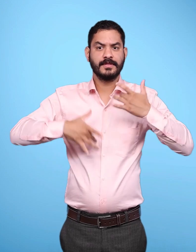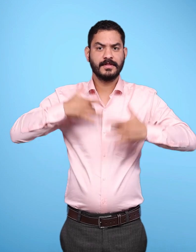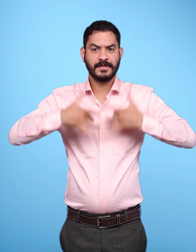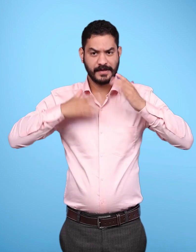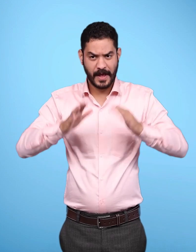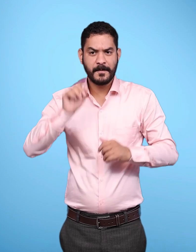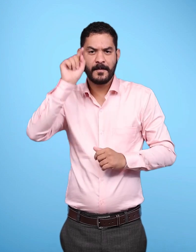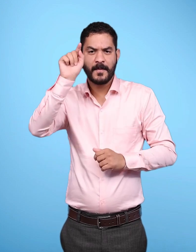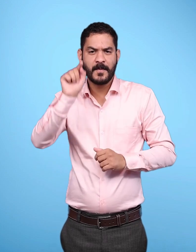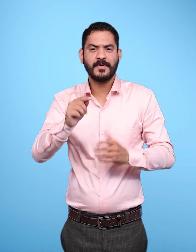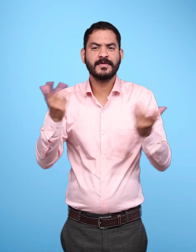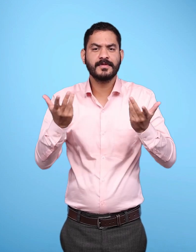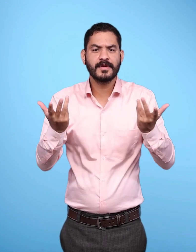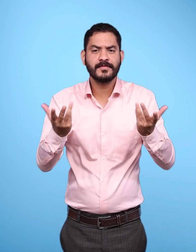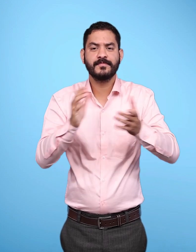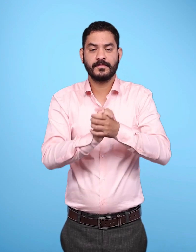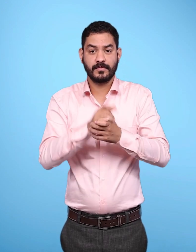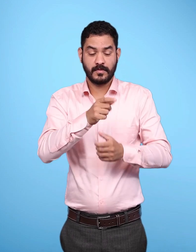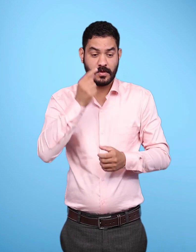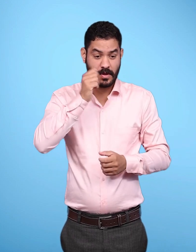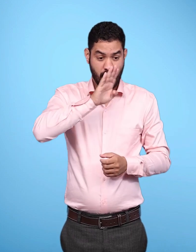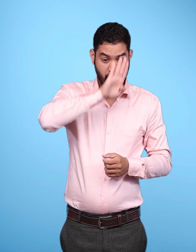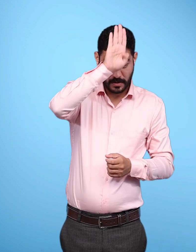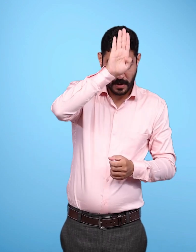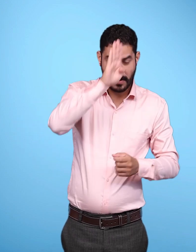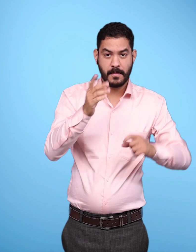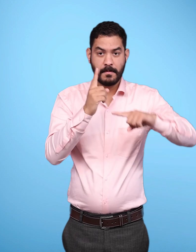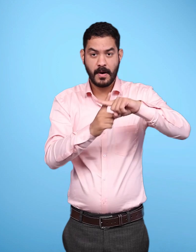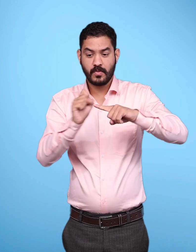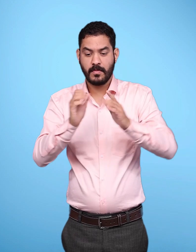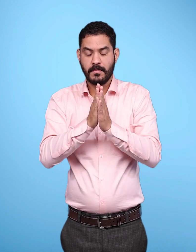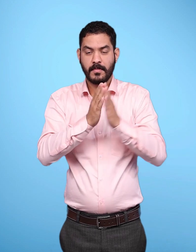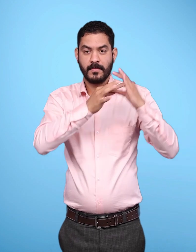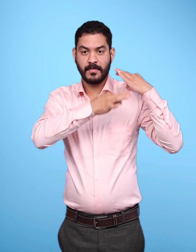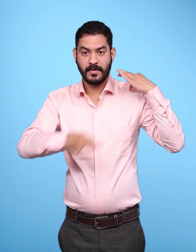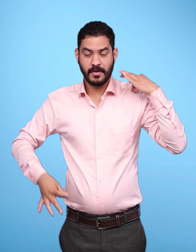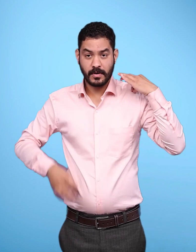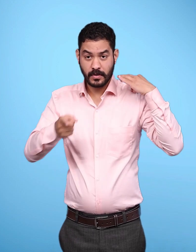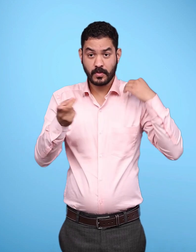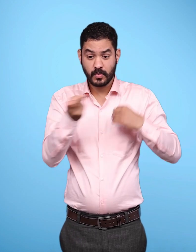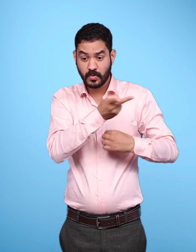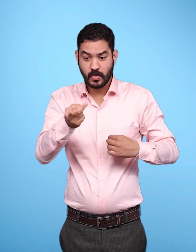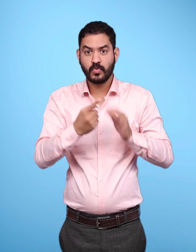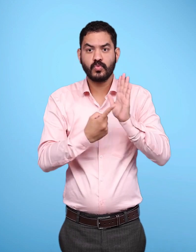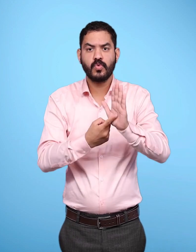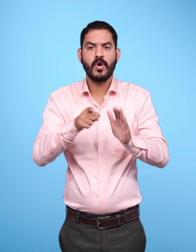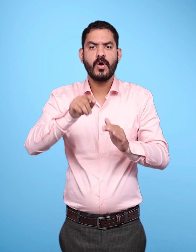An interesting feature about these plays is that the king and most Brahmins are shown as